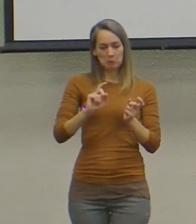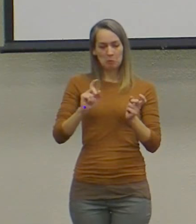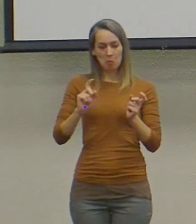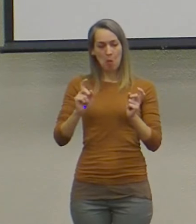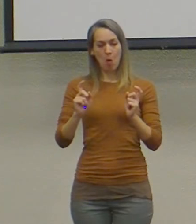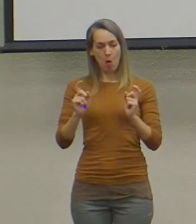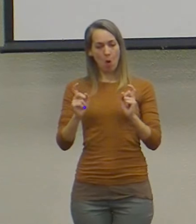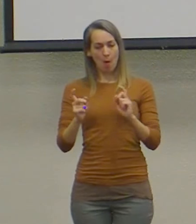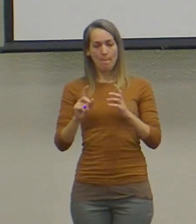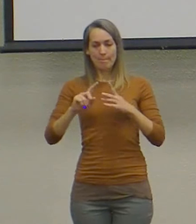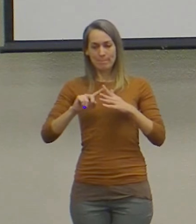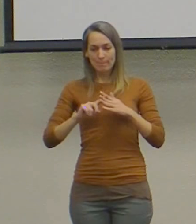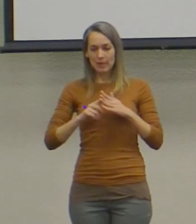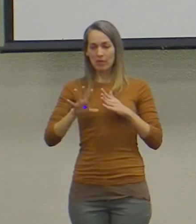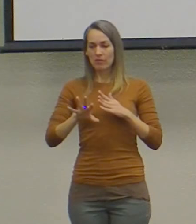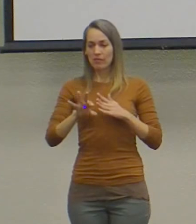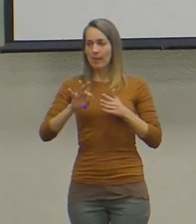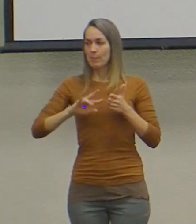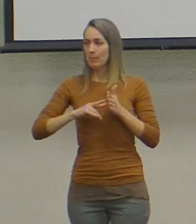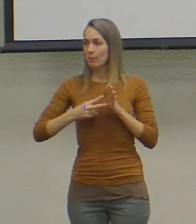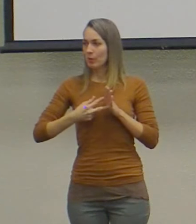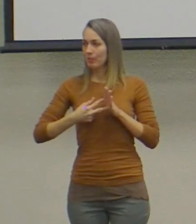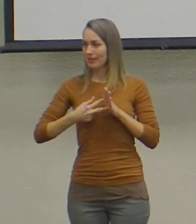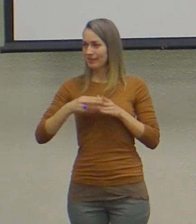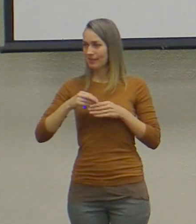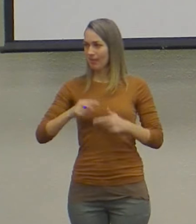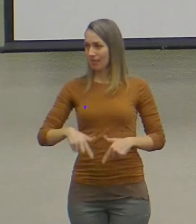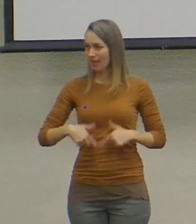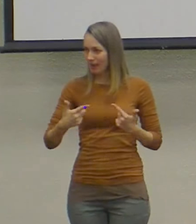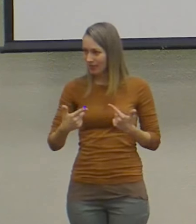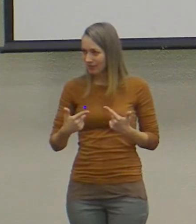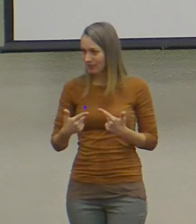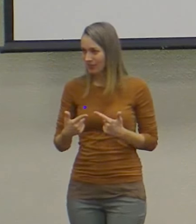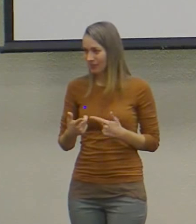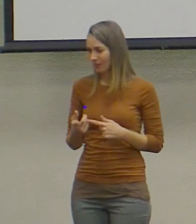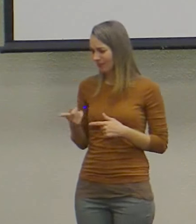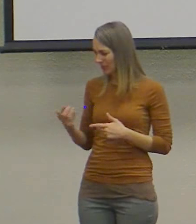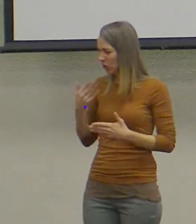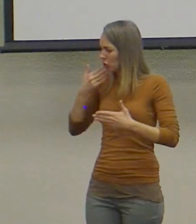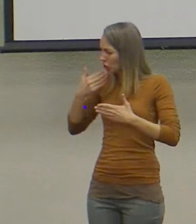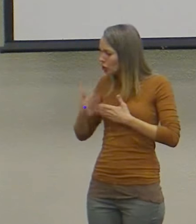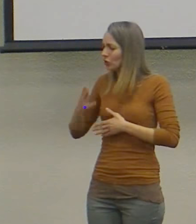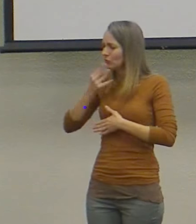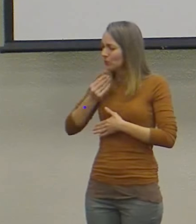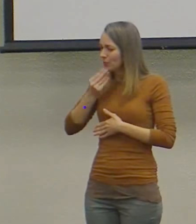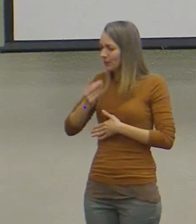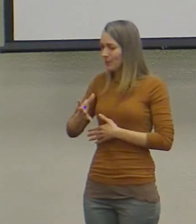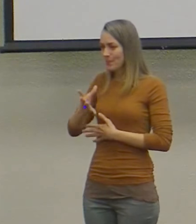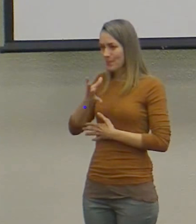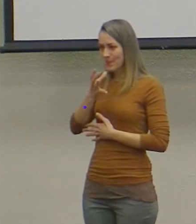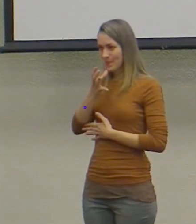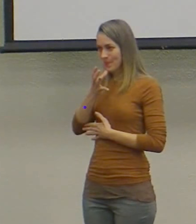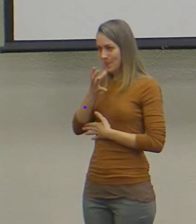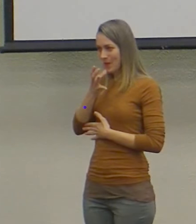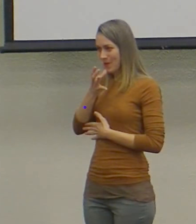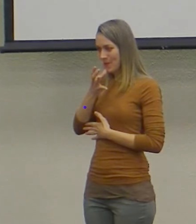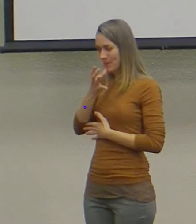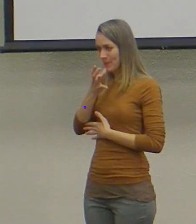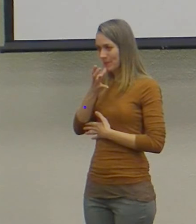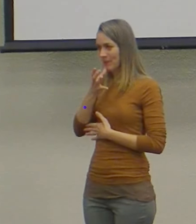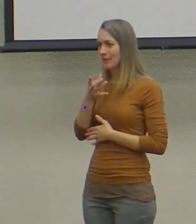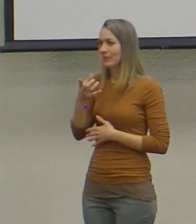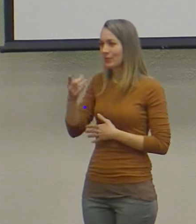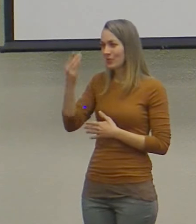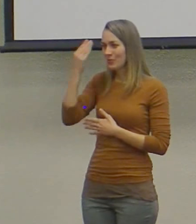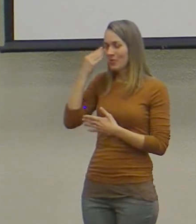life. And just like any good Jewish mother, all right, she has found, well, let me borrow from Fiddler on